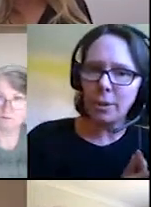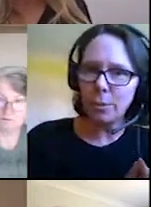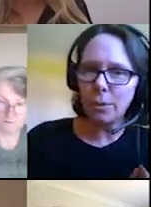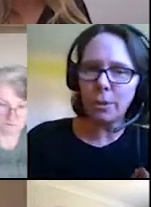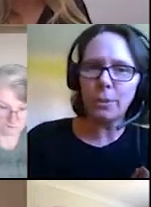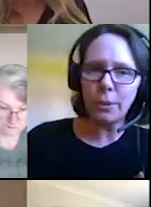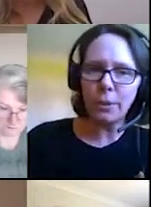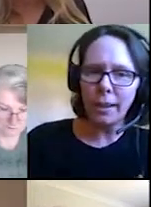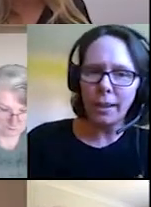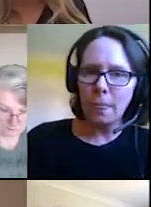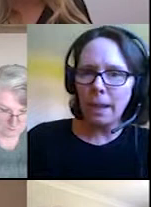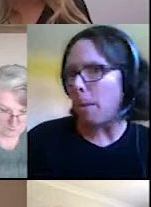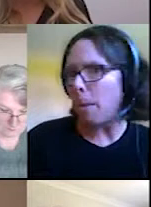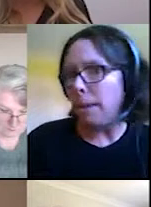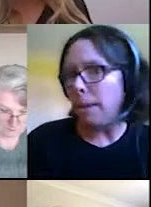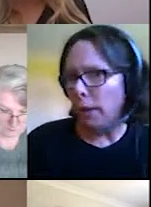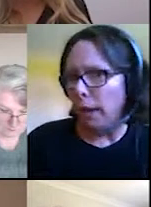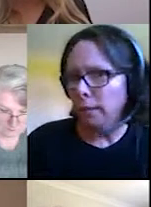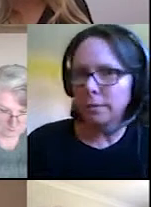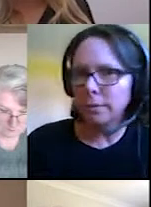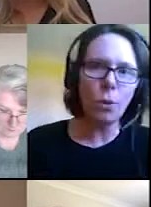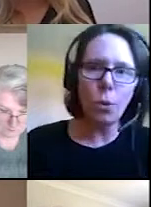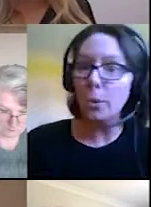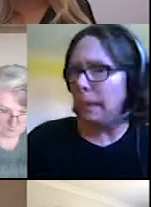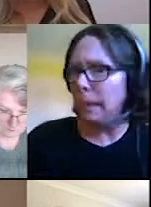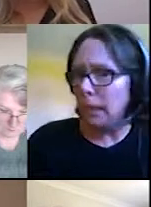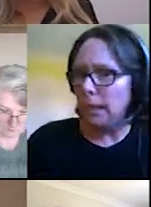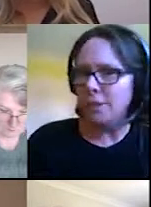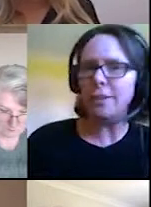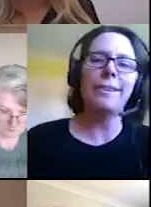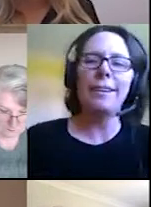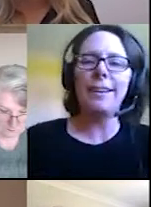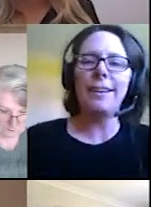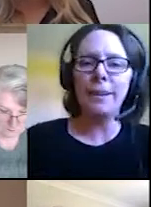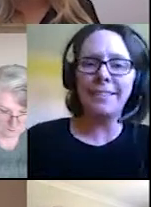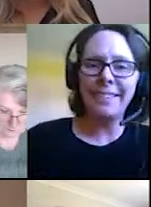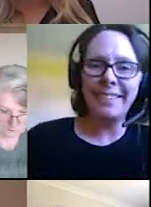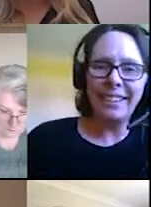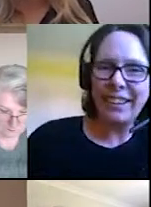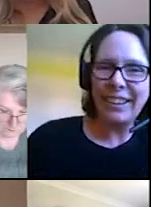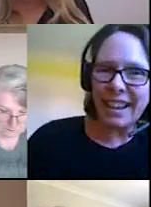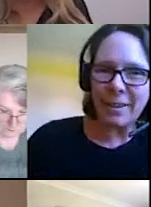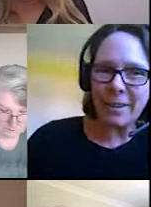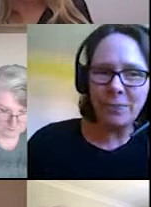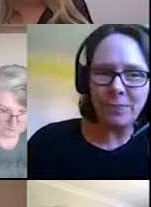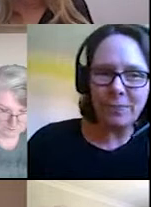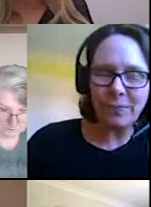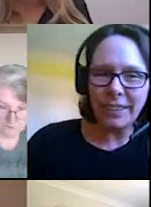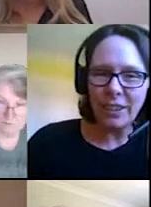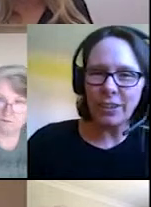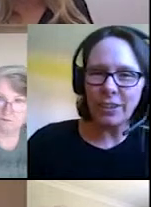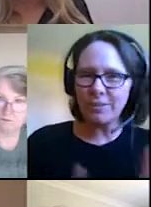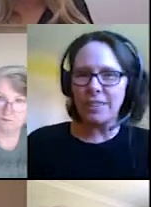Kerry mentioned before, are we talking, a big toddler or a big teenager? The